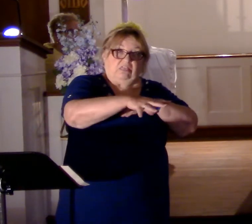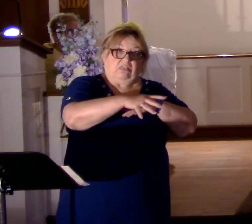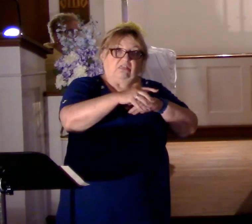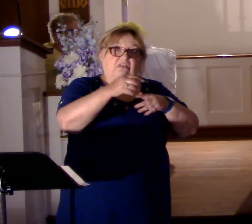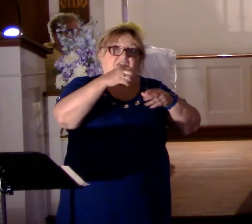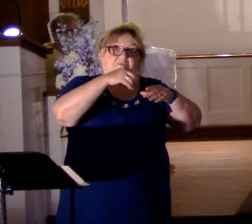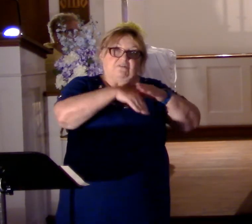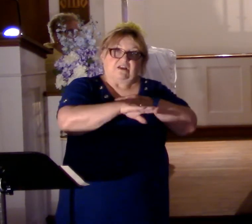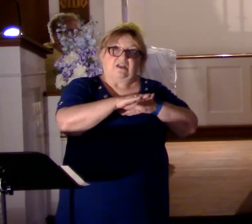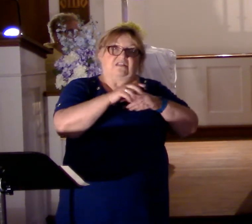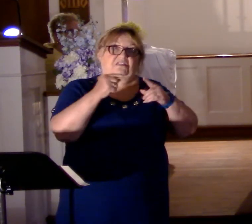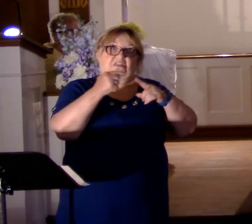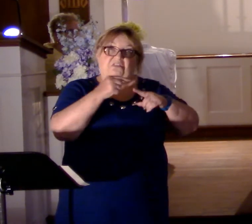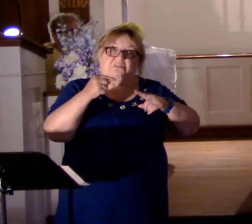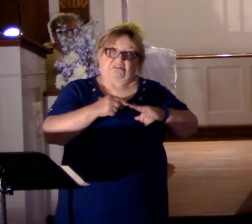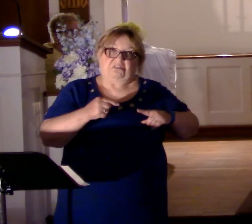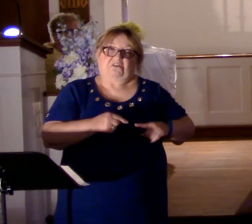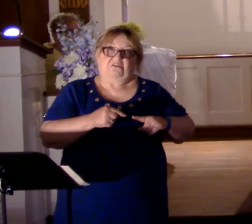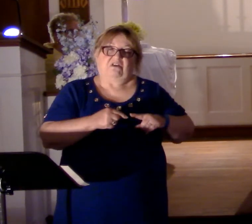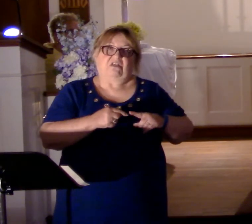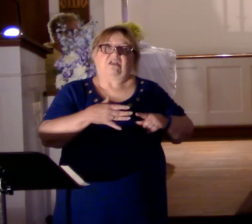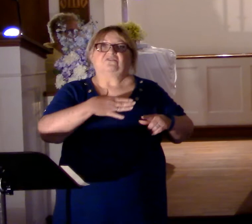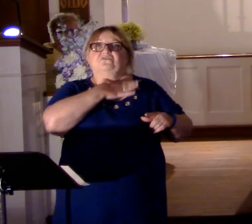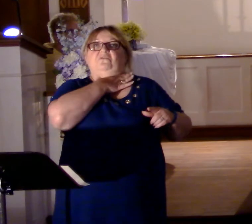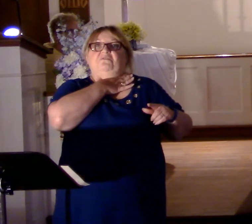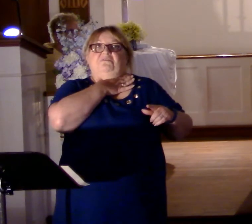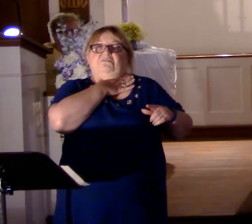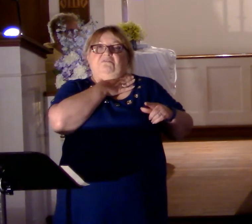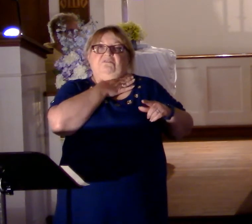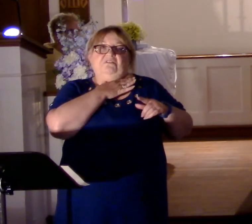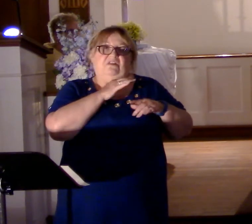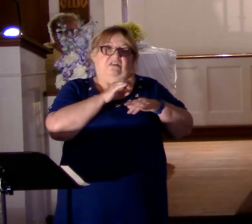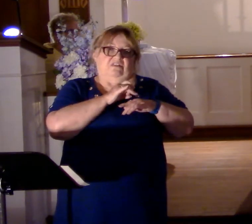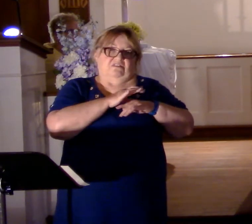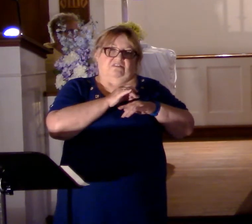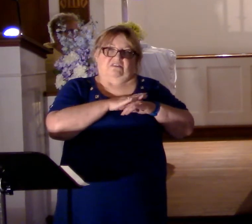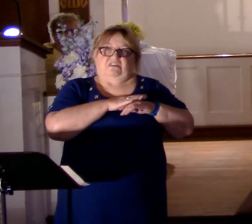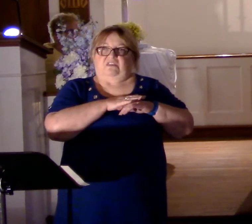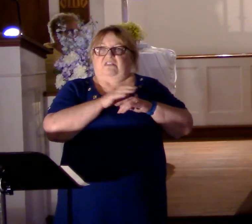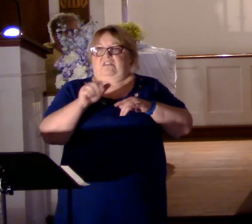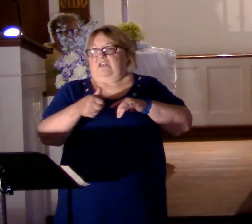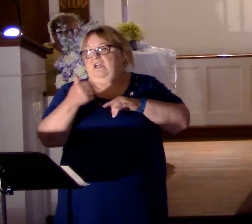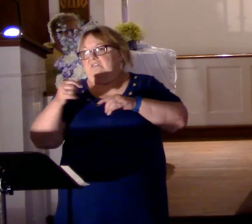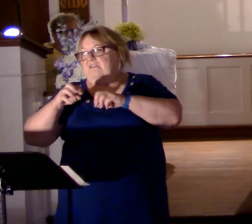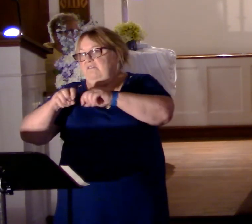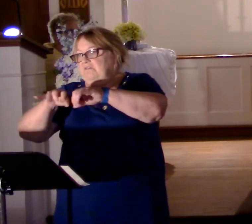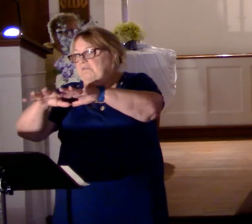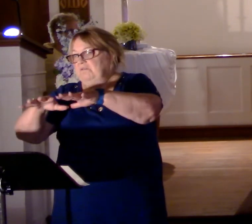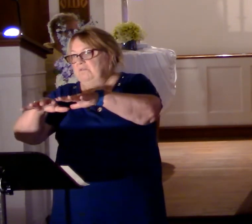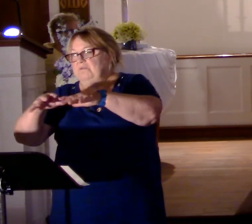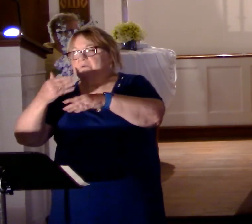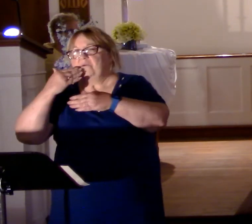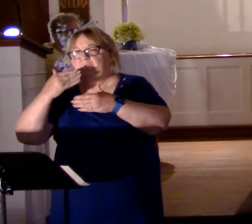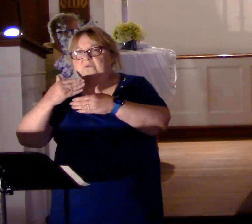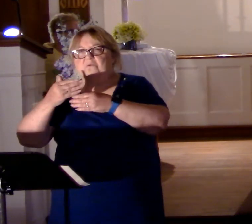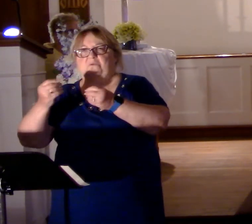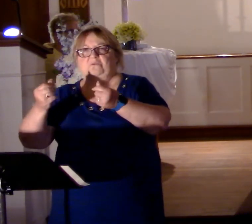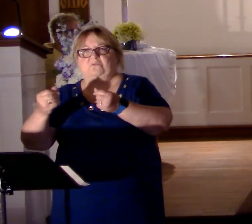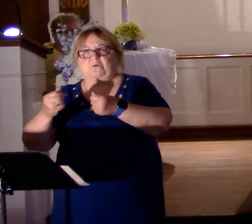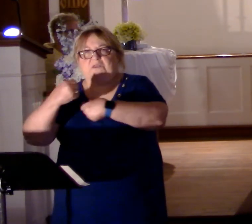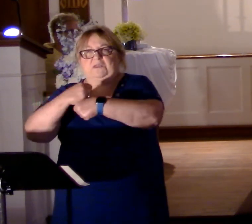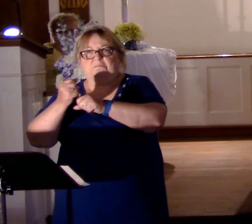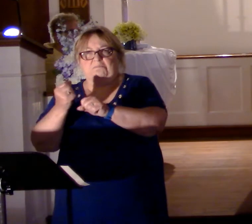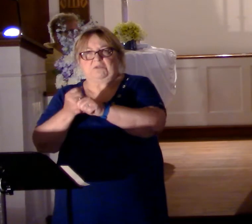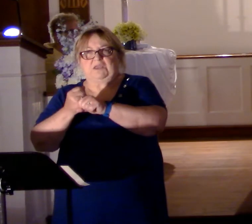the tender plants. Still other seeds fell on fertile soil, and they produced a crop that